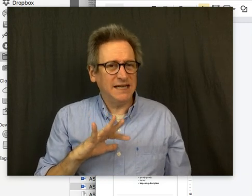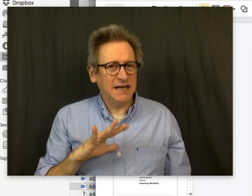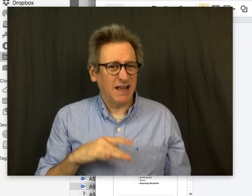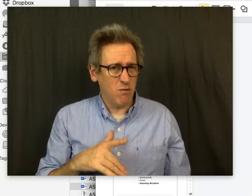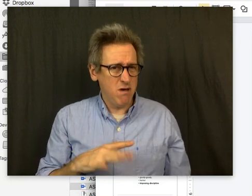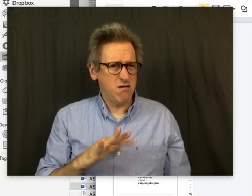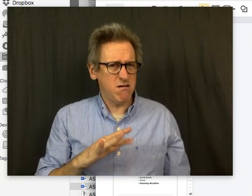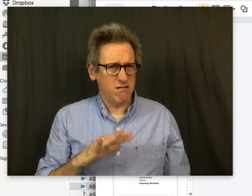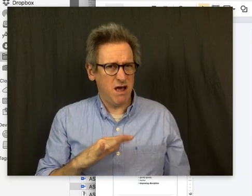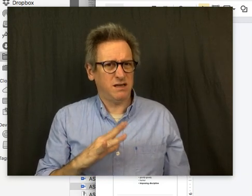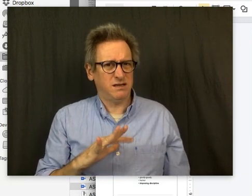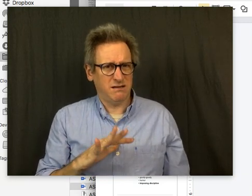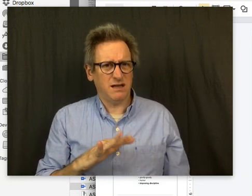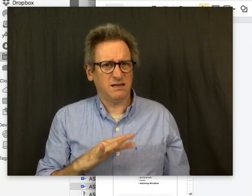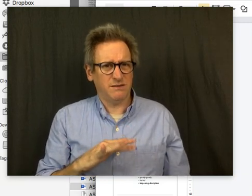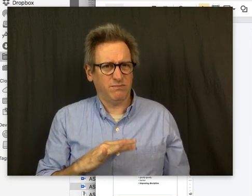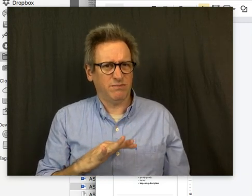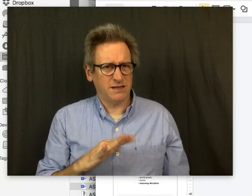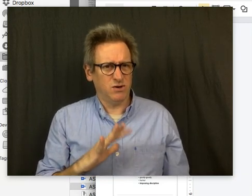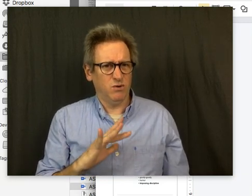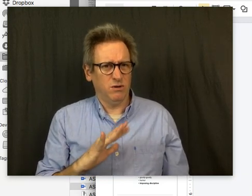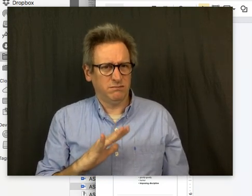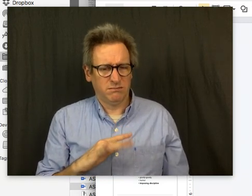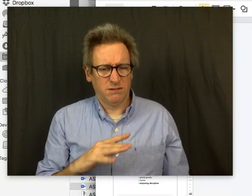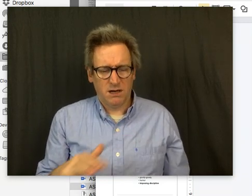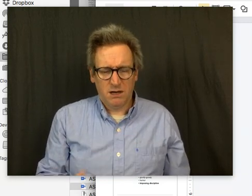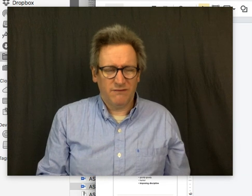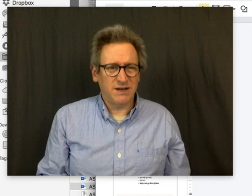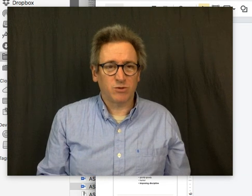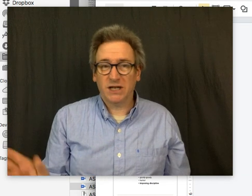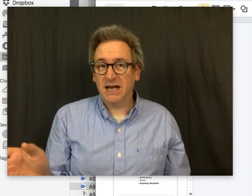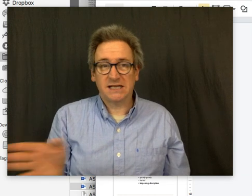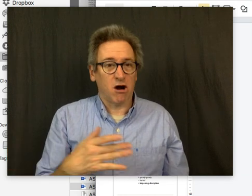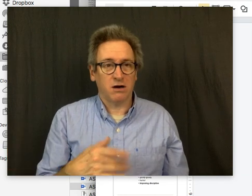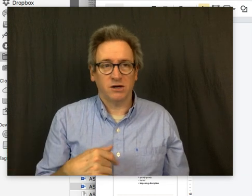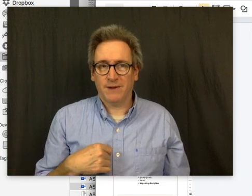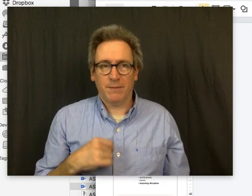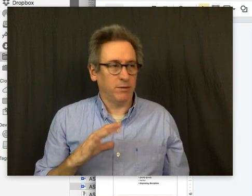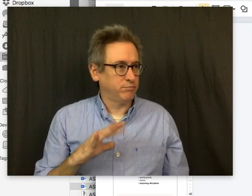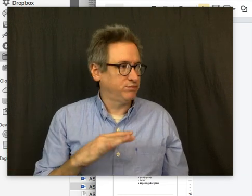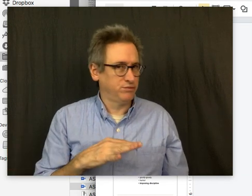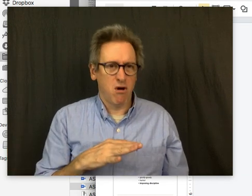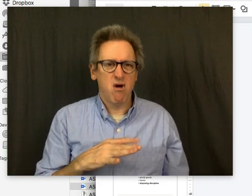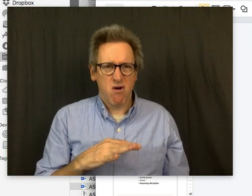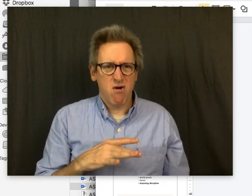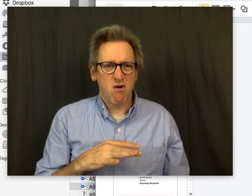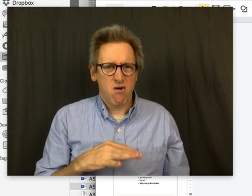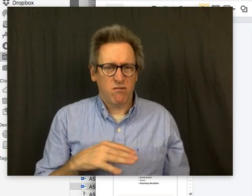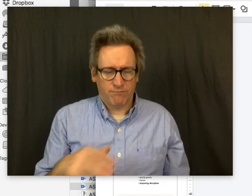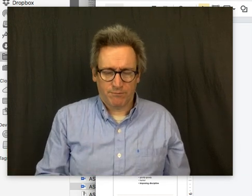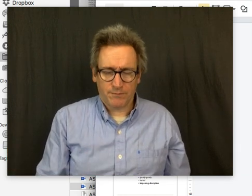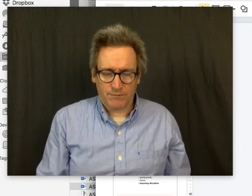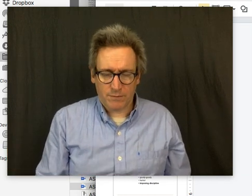fancy, like, whoa, that's cool. Sometimes a really nice car goes by and people are,